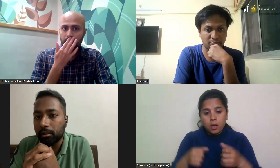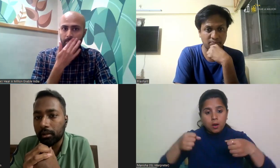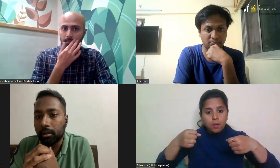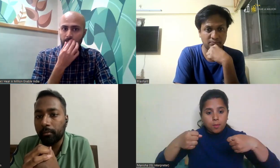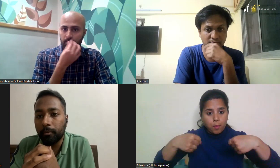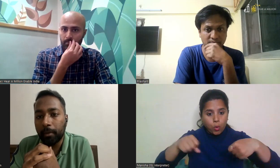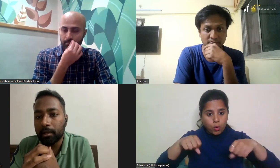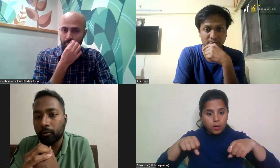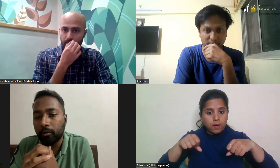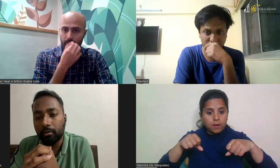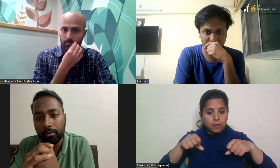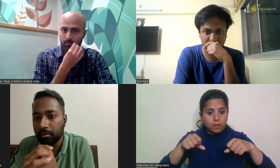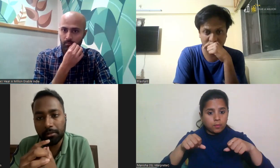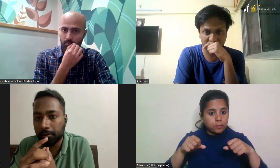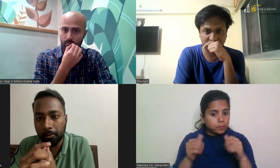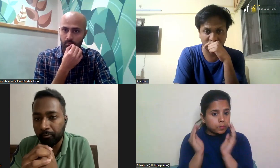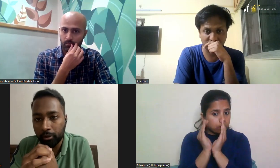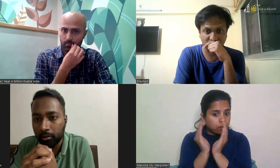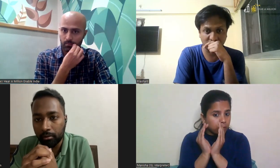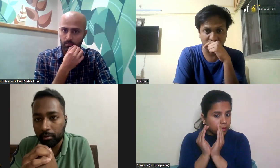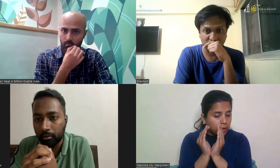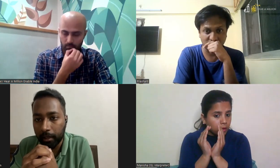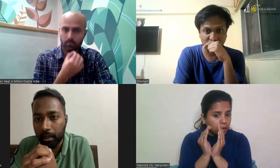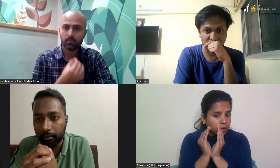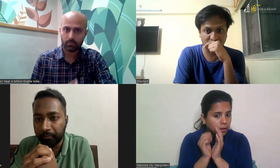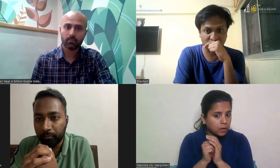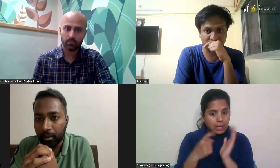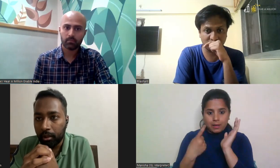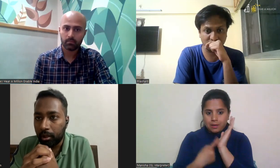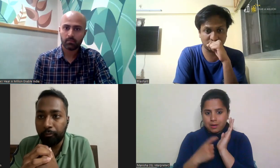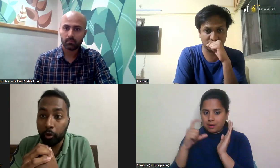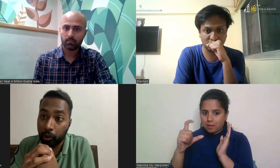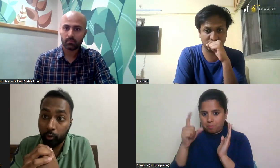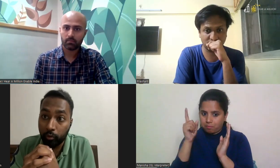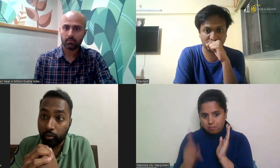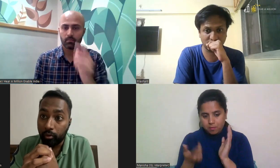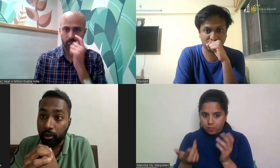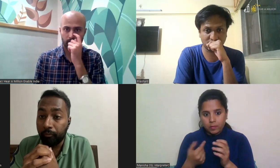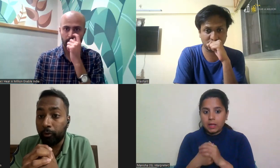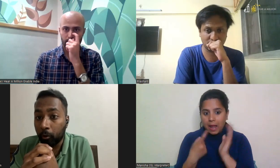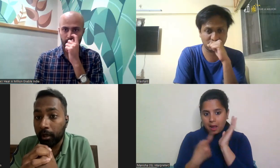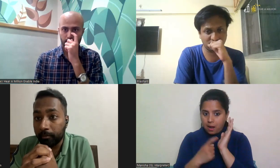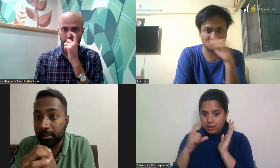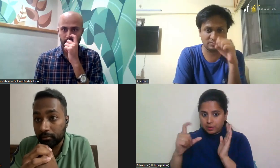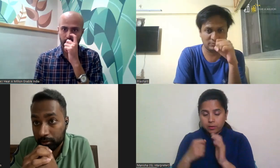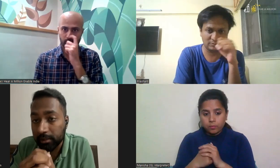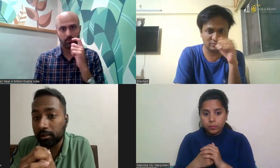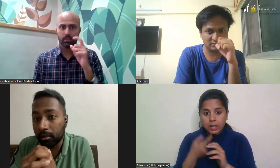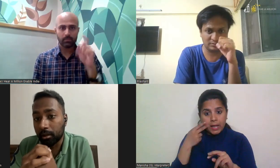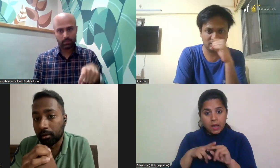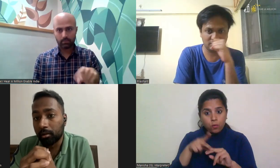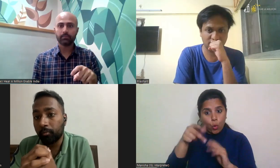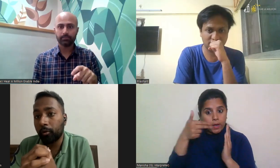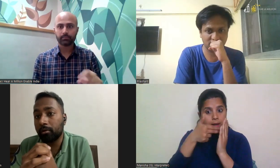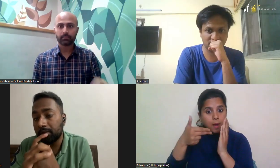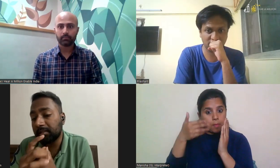is based on registration of vehicle, right? If you have, if your name is